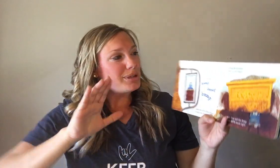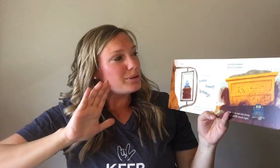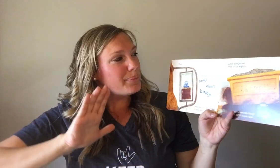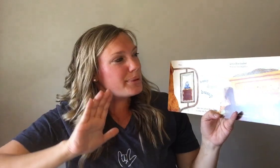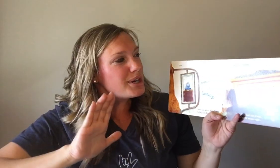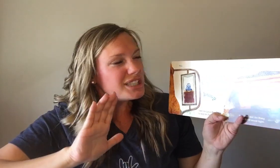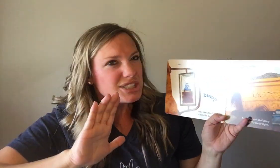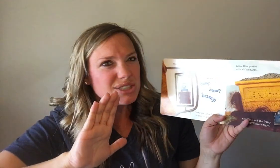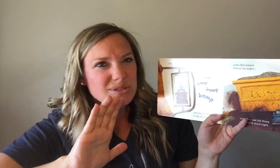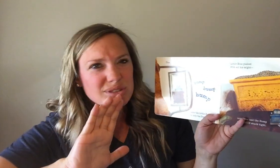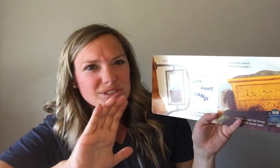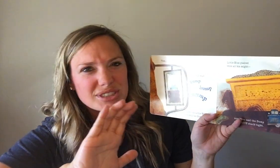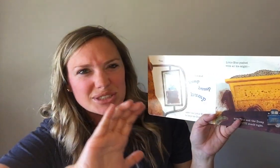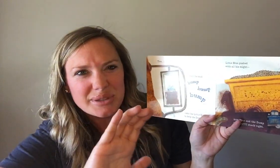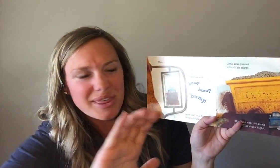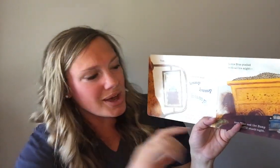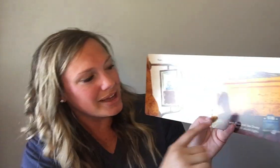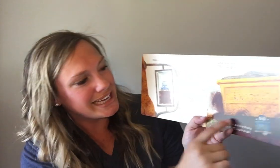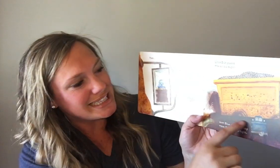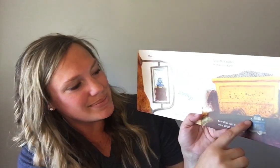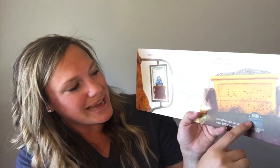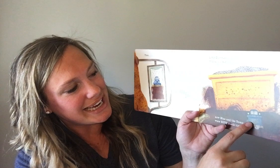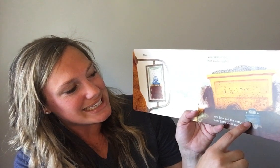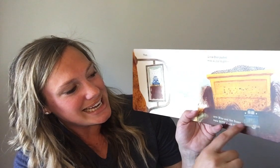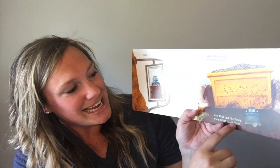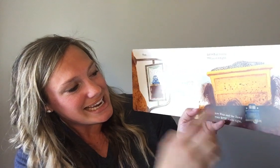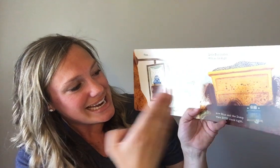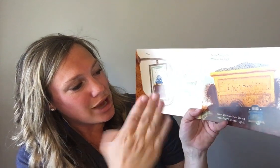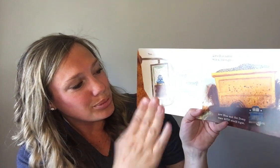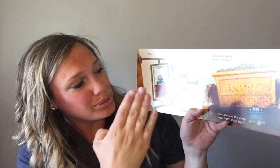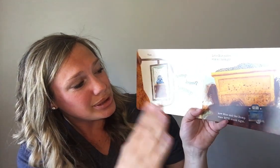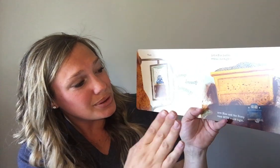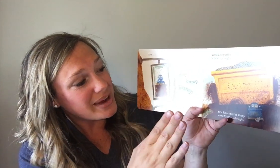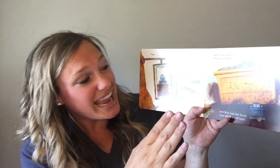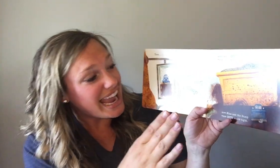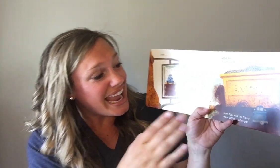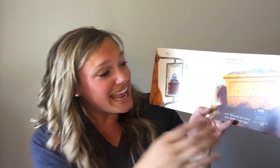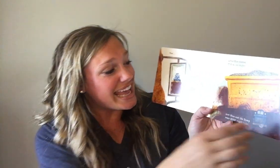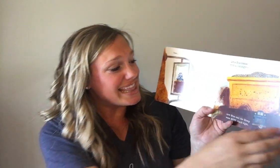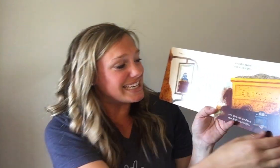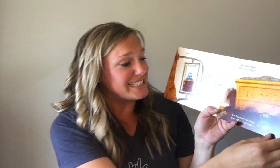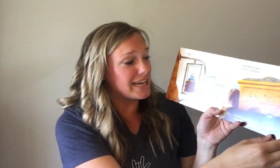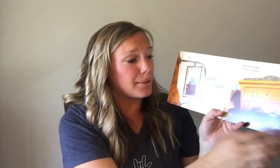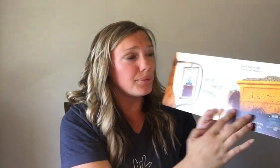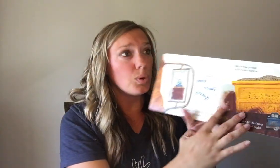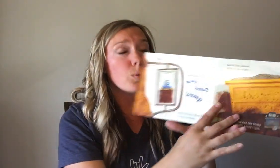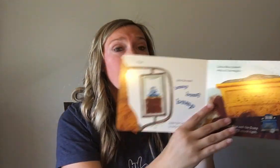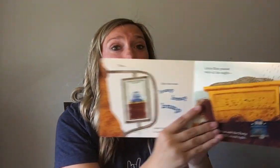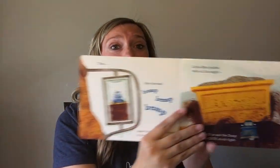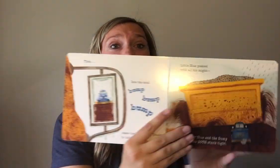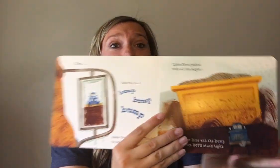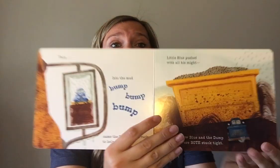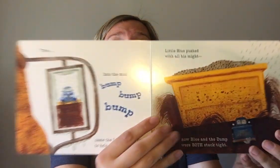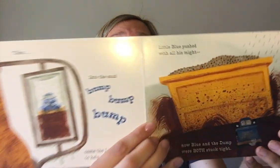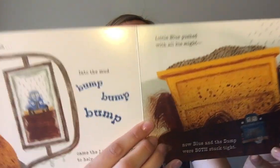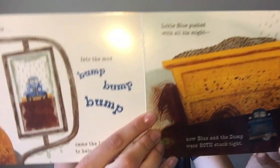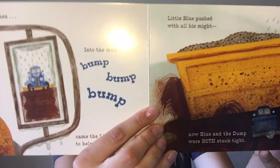Blue pushed, ooh, with all his might. Now Blue and the dump were both